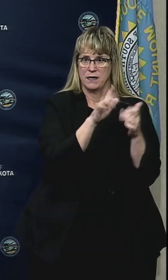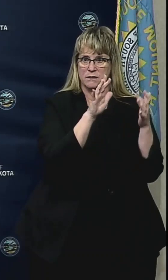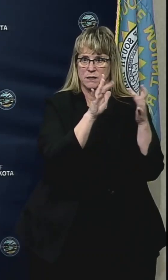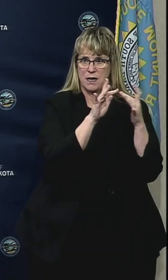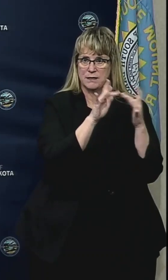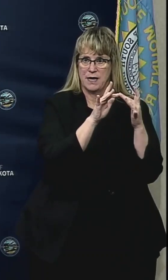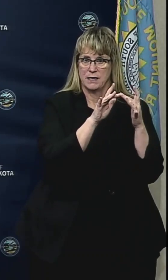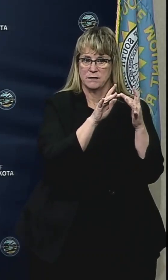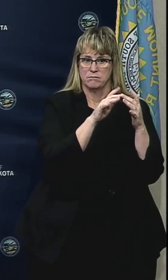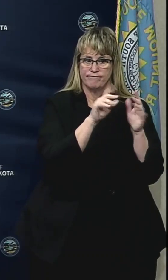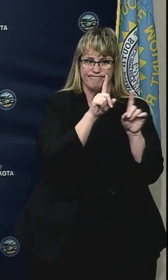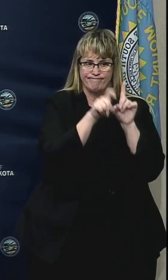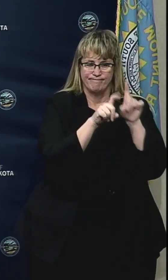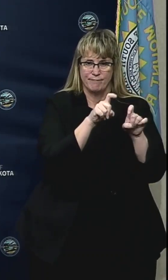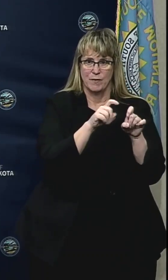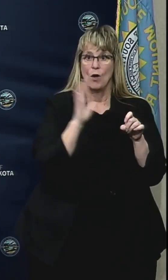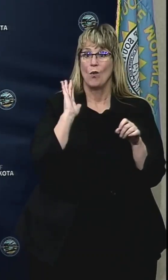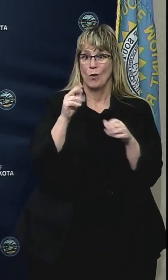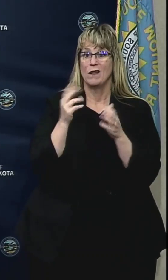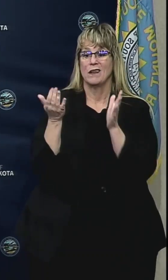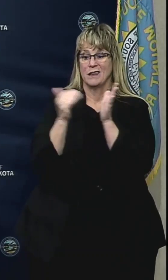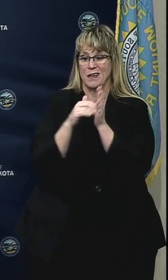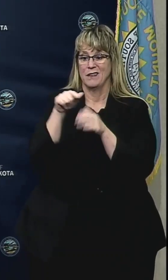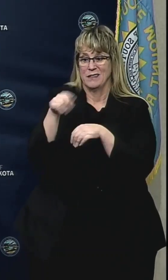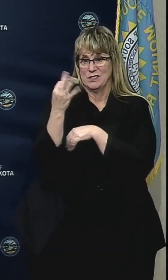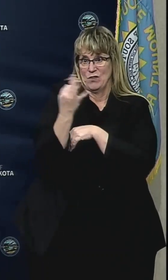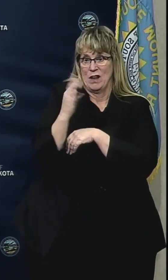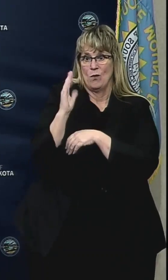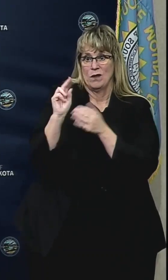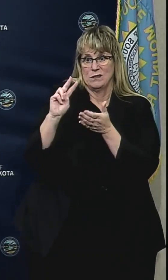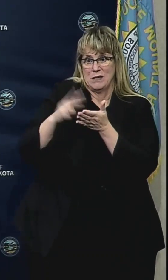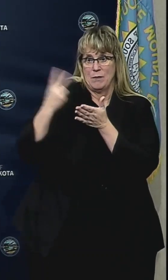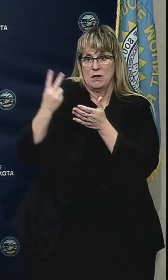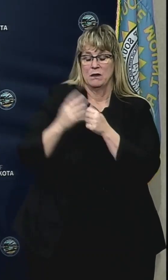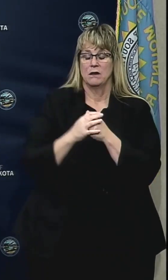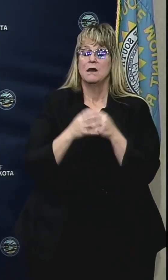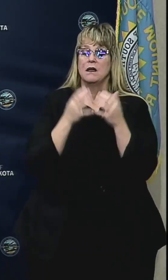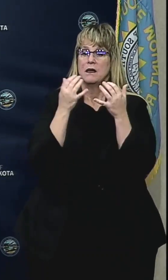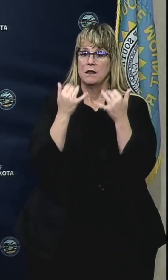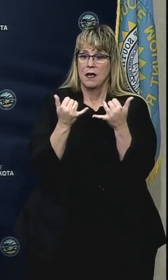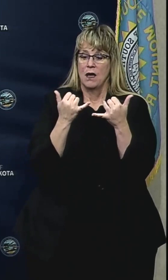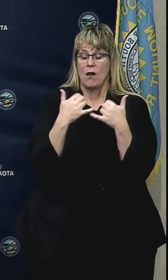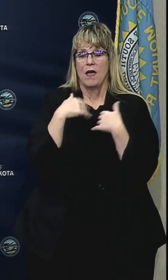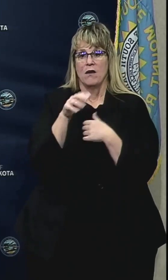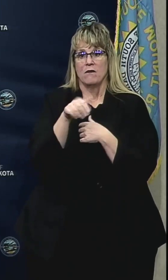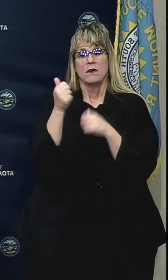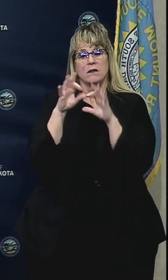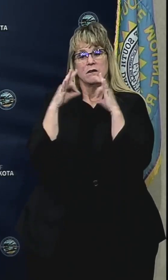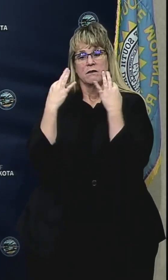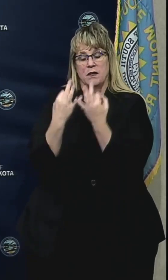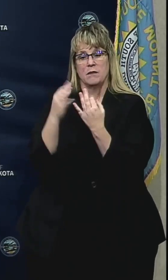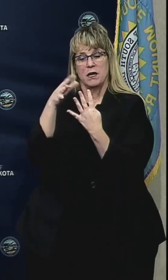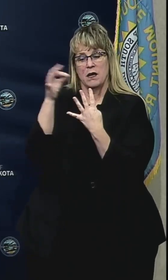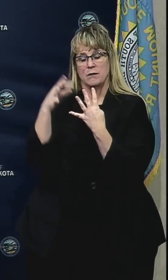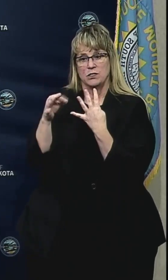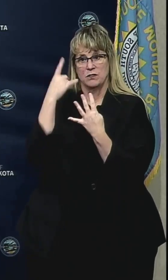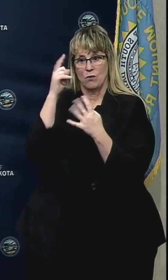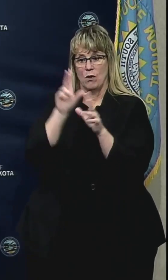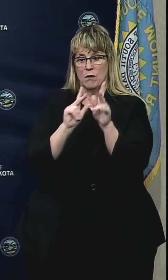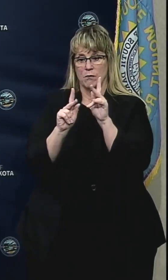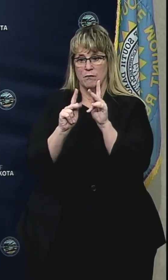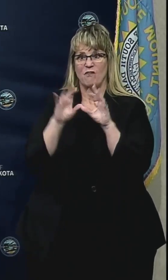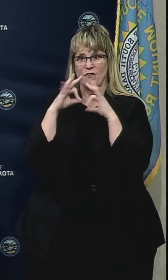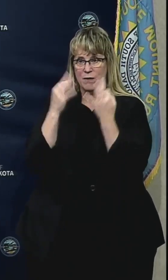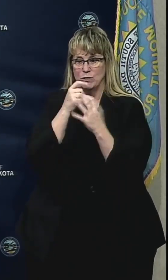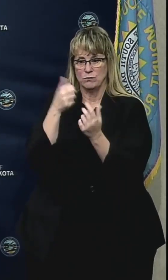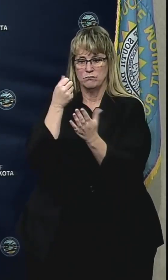will double that again by Friday as well. Now, we also have other family options that are available to families that are impacted by